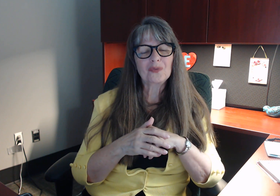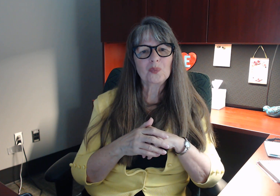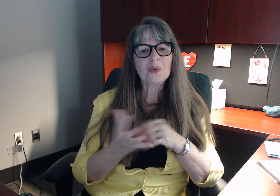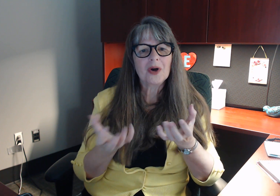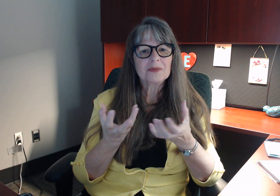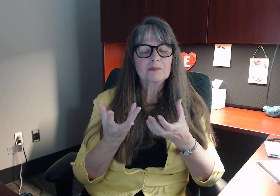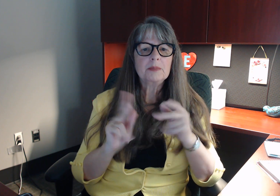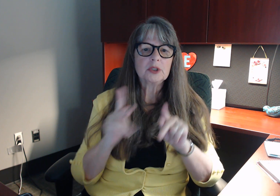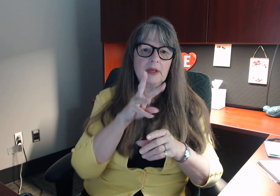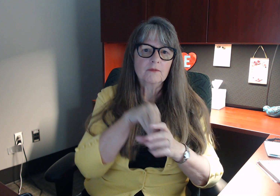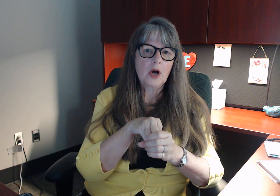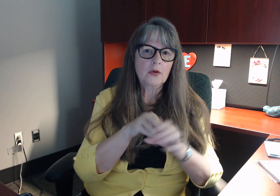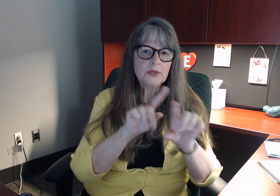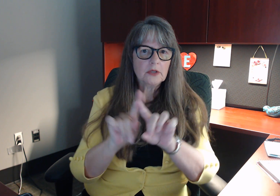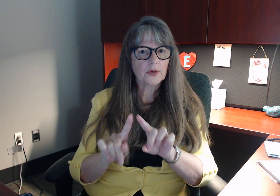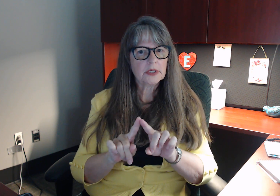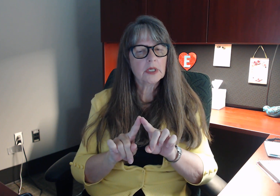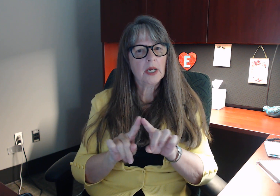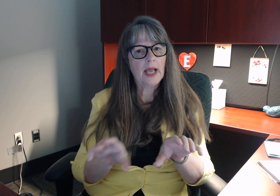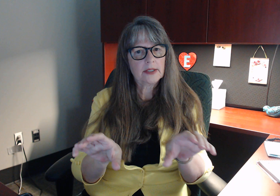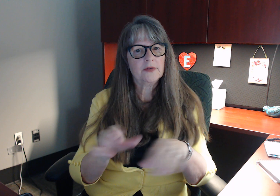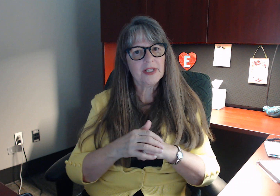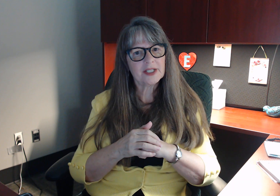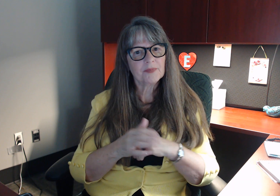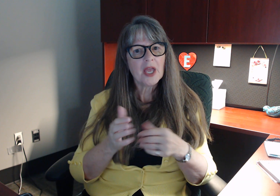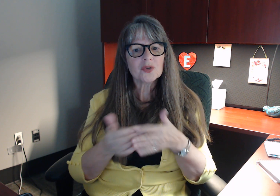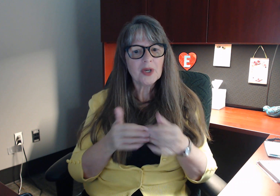we want people to be involved in different activities.